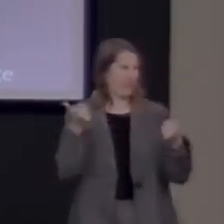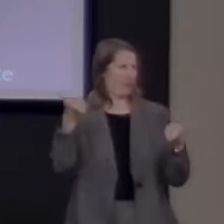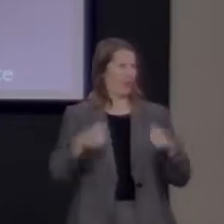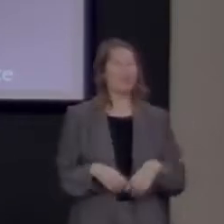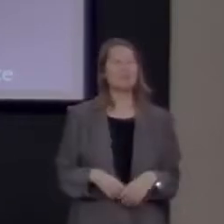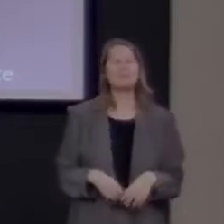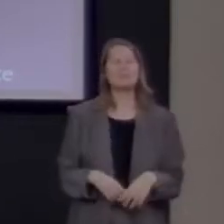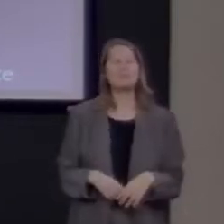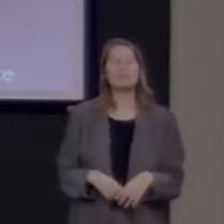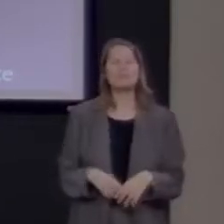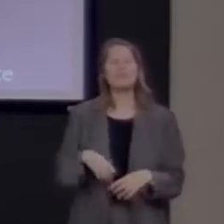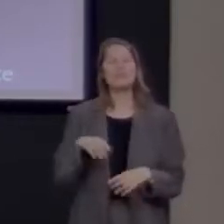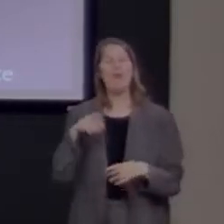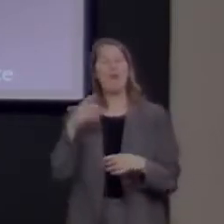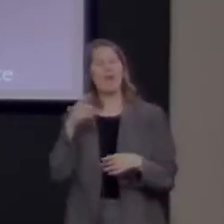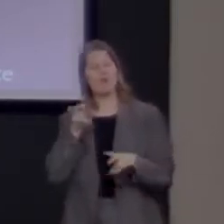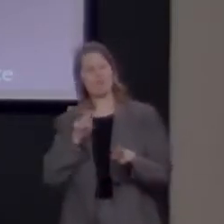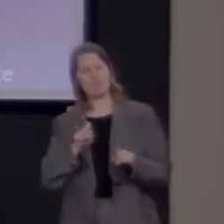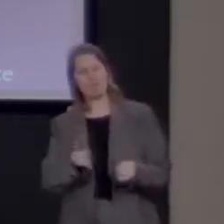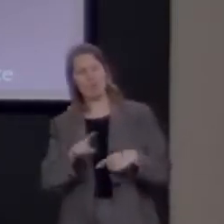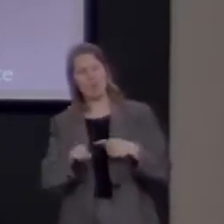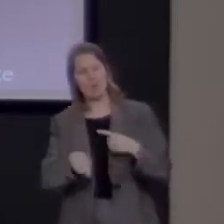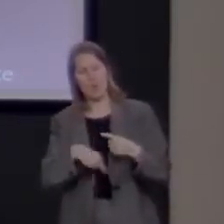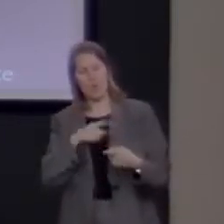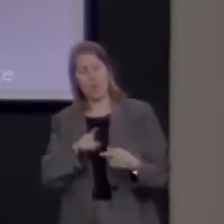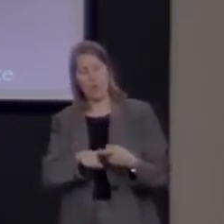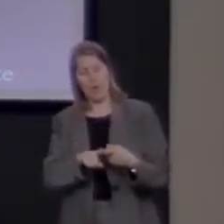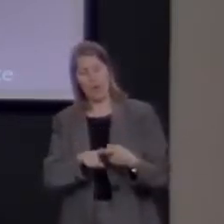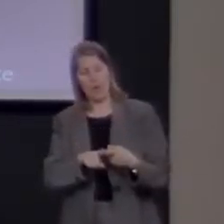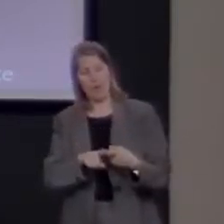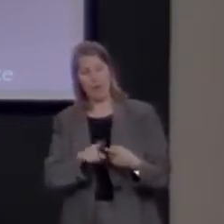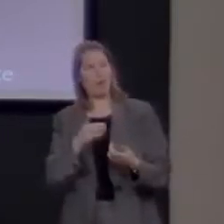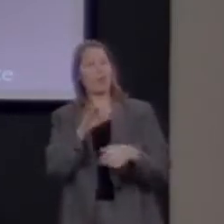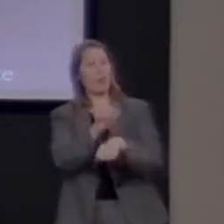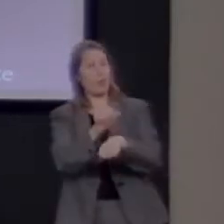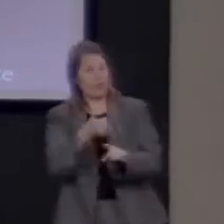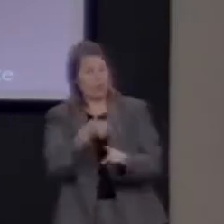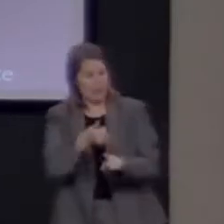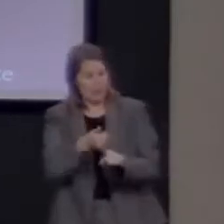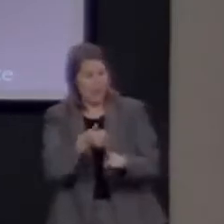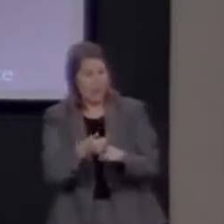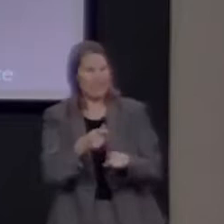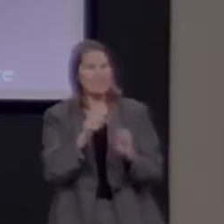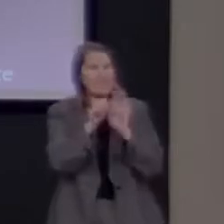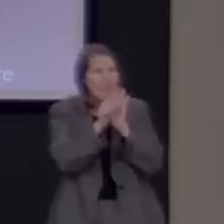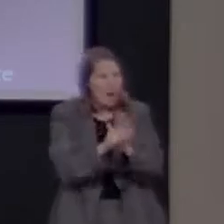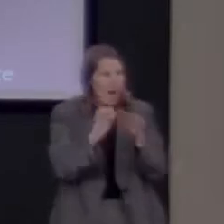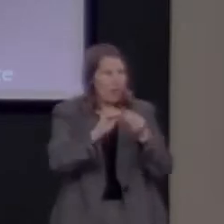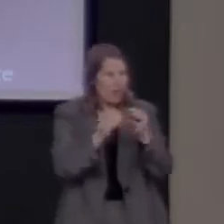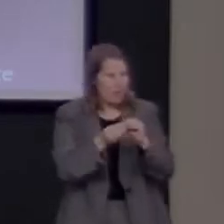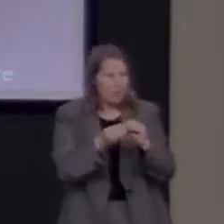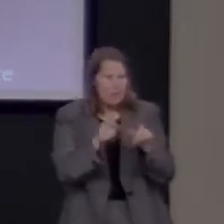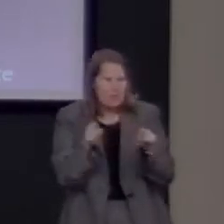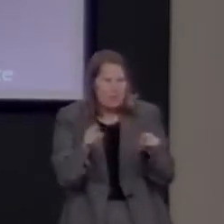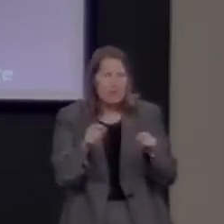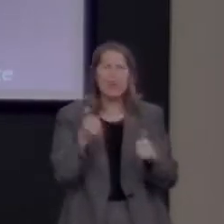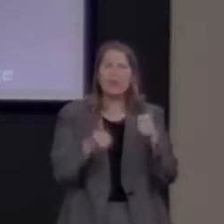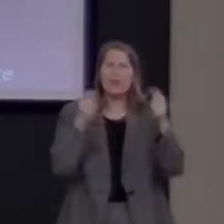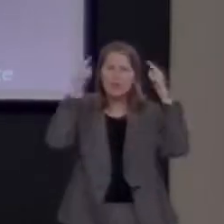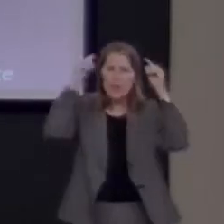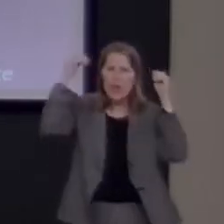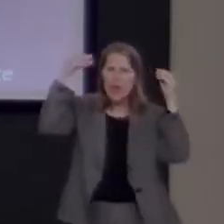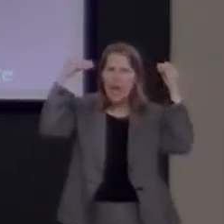Stephanie could now ask, when children have to discriminate symbolic numbers, which brain regions are activated, first of all? And